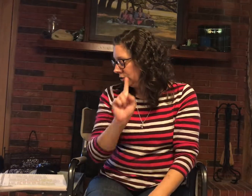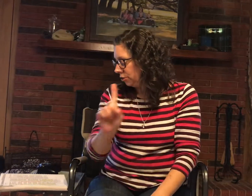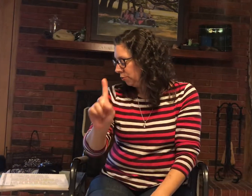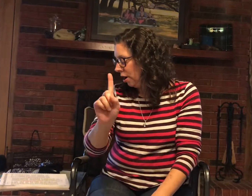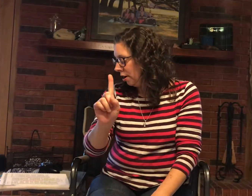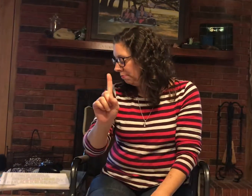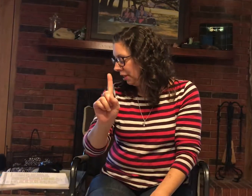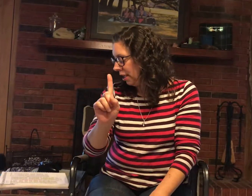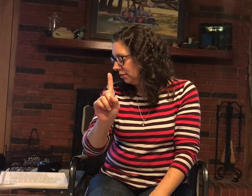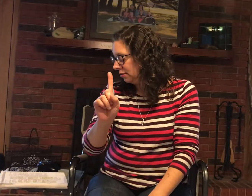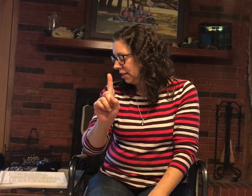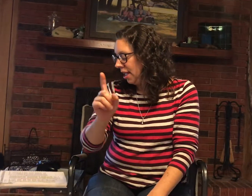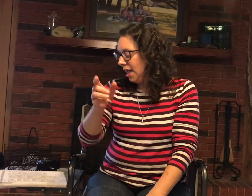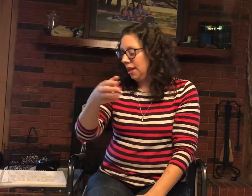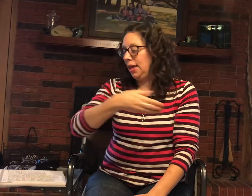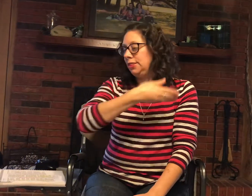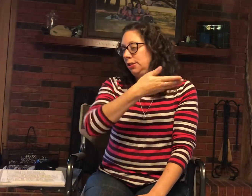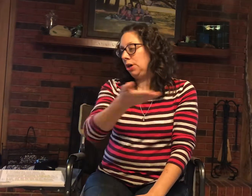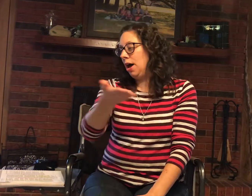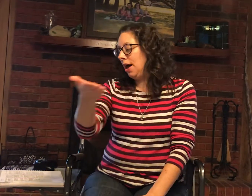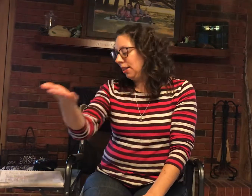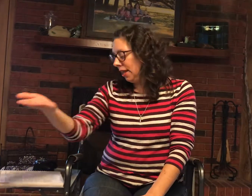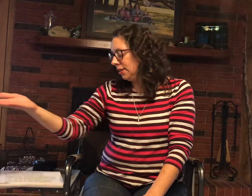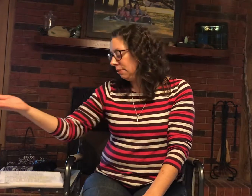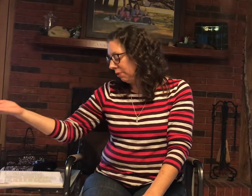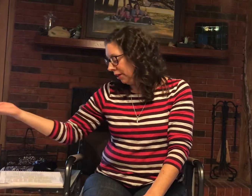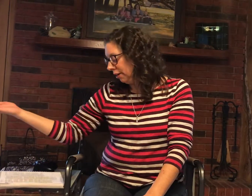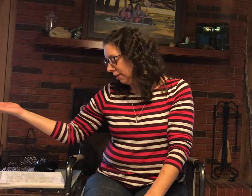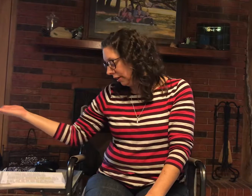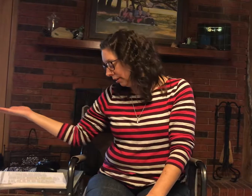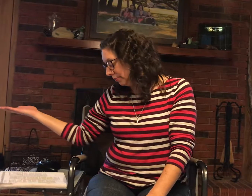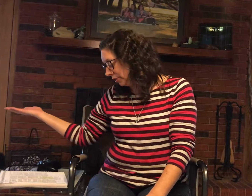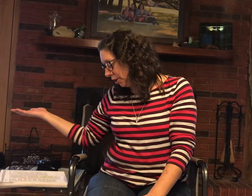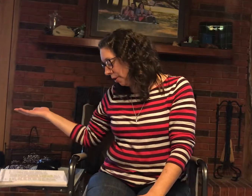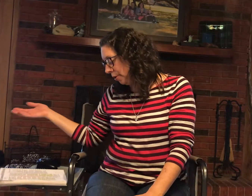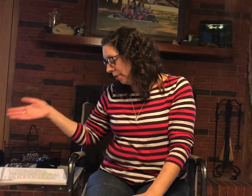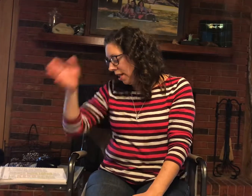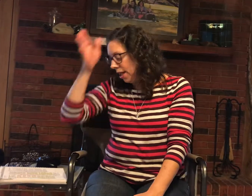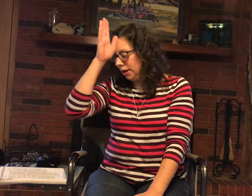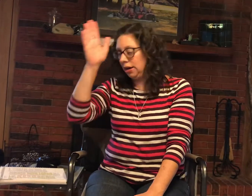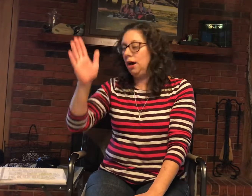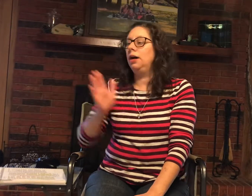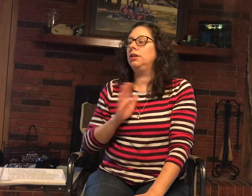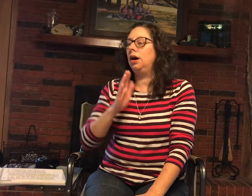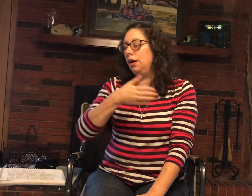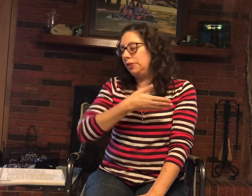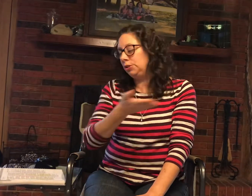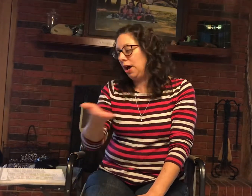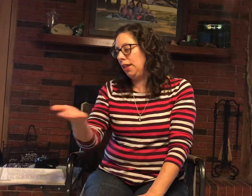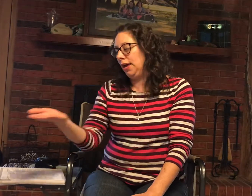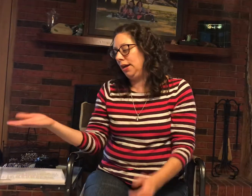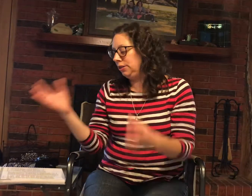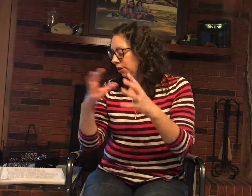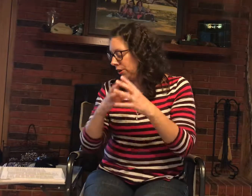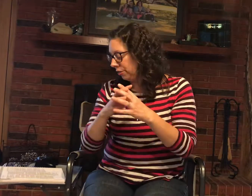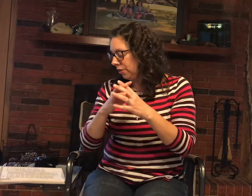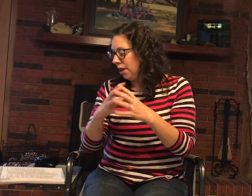unto one place, and let the dry land appear. And it was so. And God called the dry land earth,